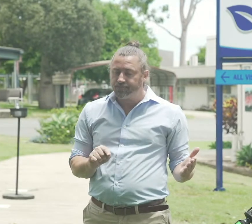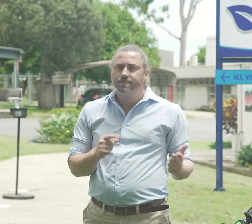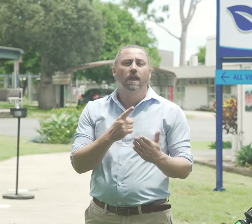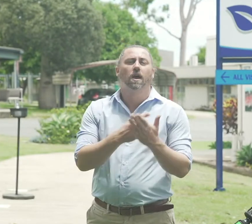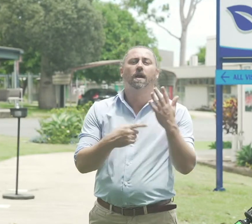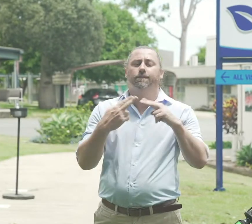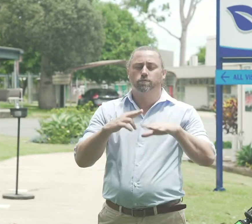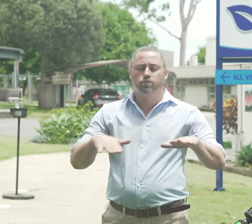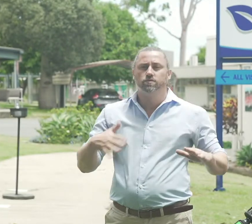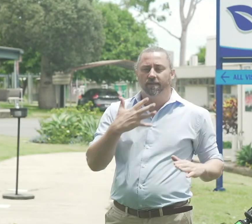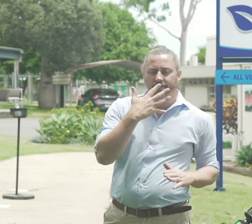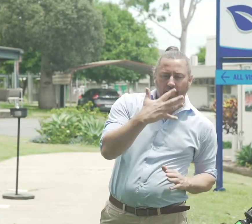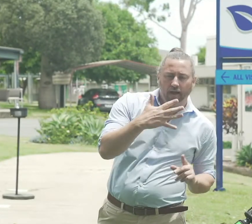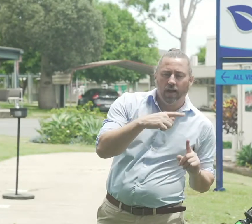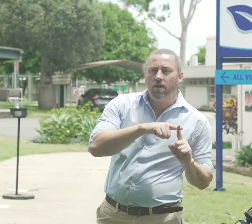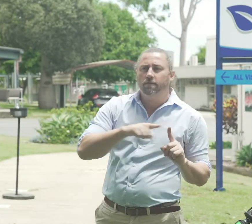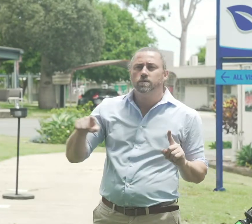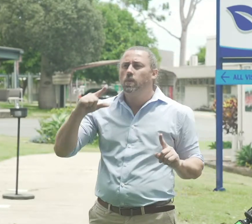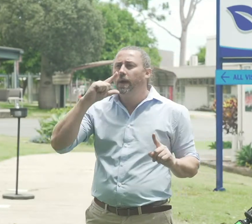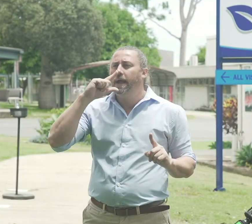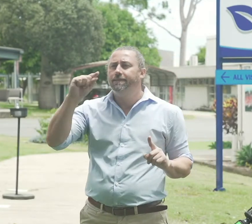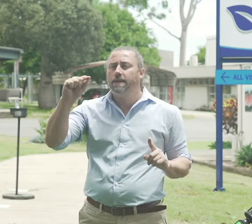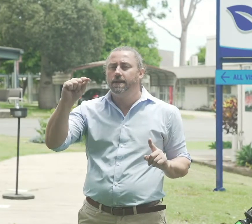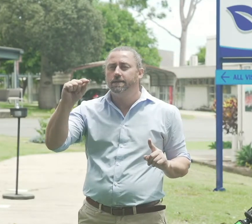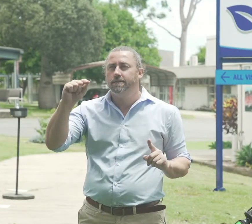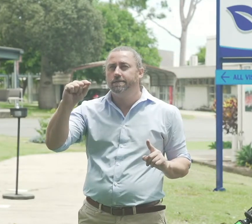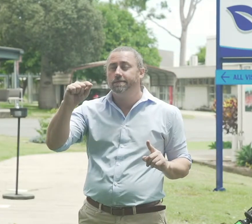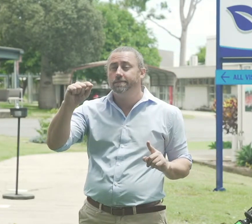got it for children aged 5 to 11. It's